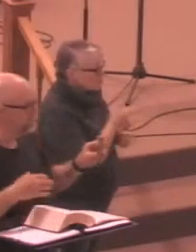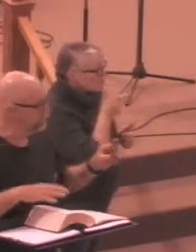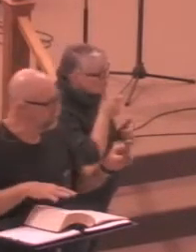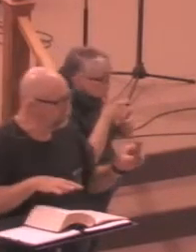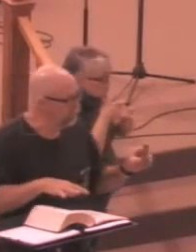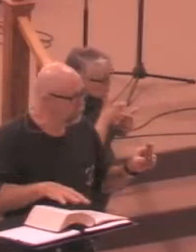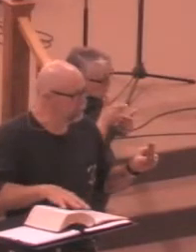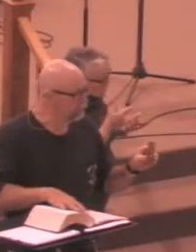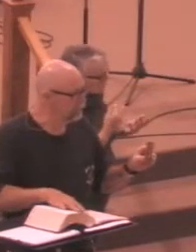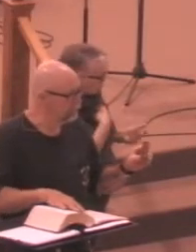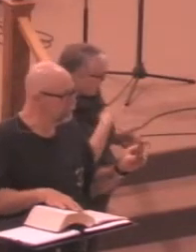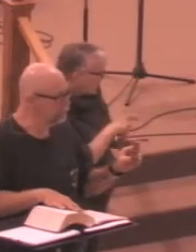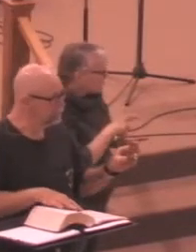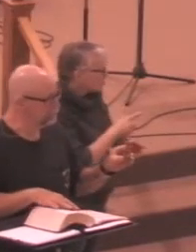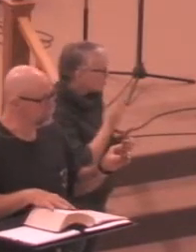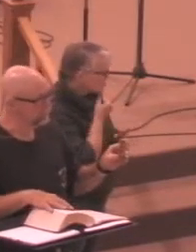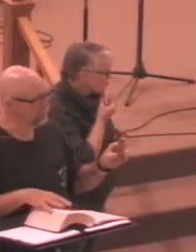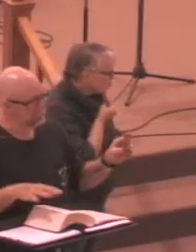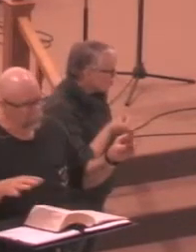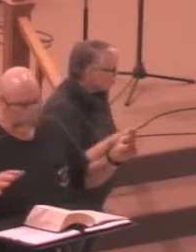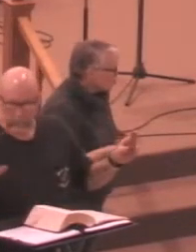following